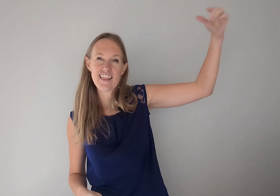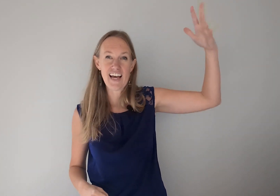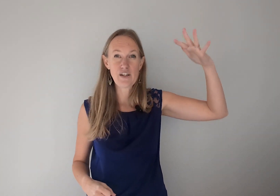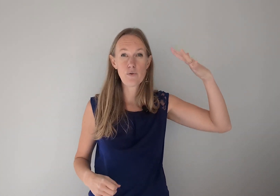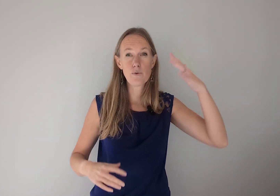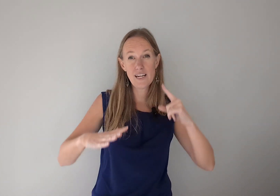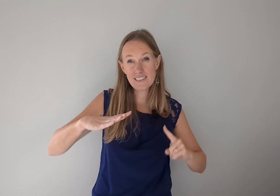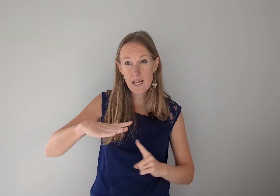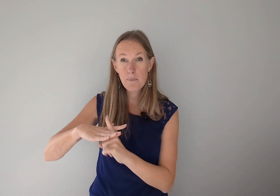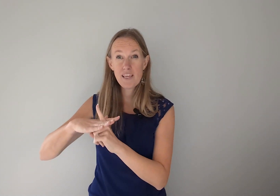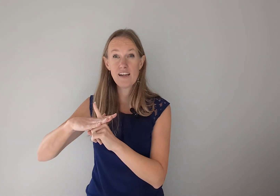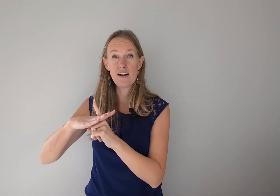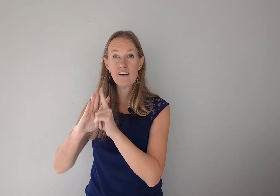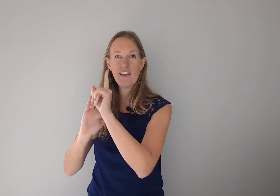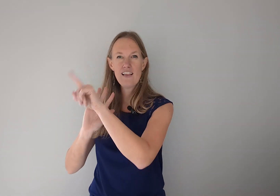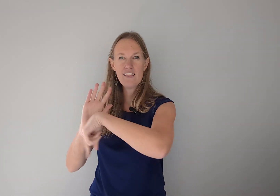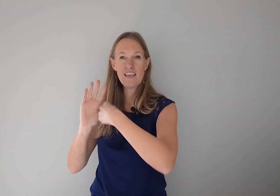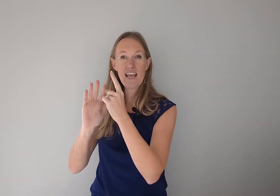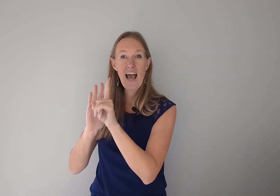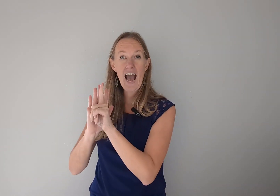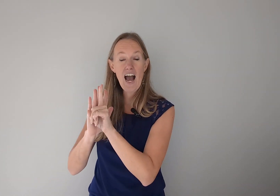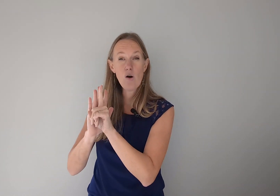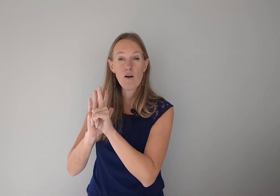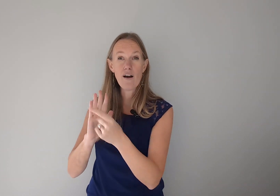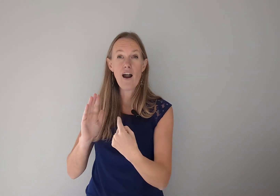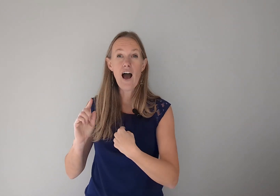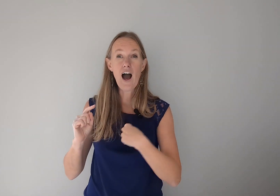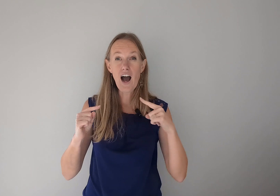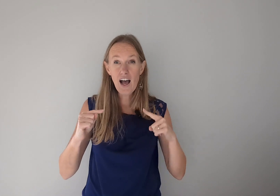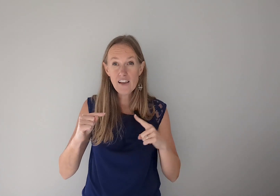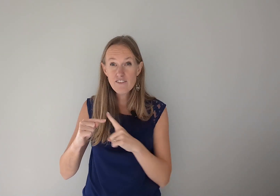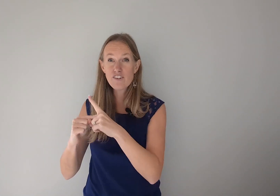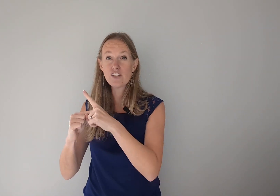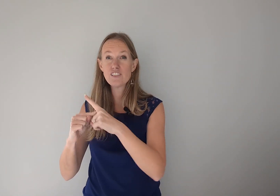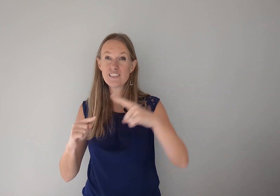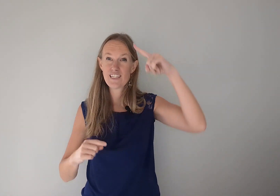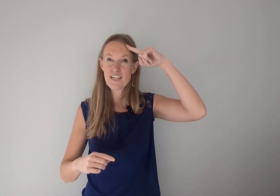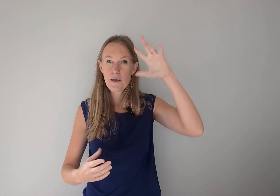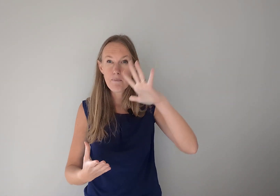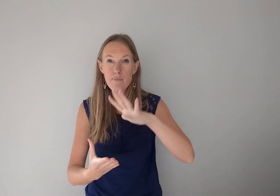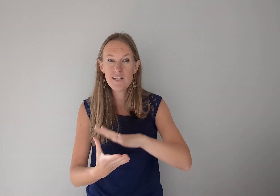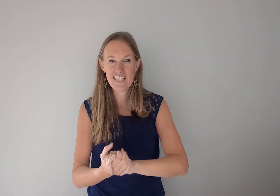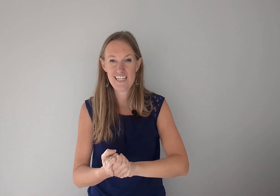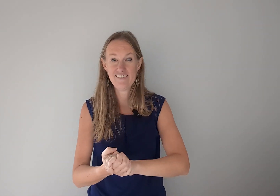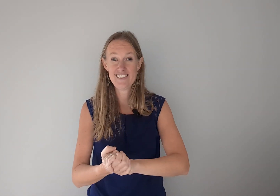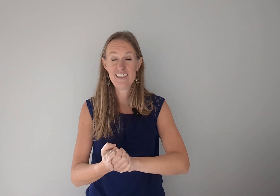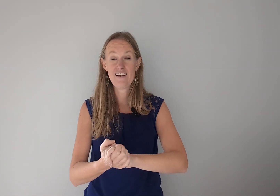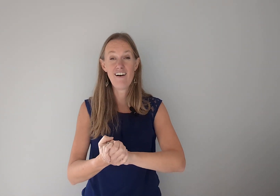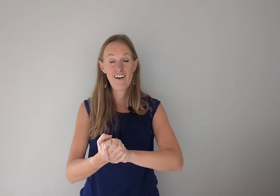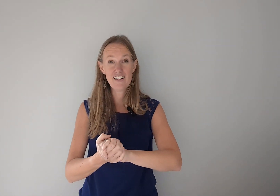that grace appear the hour I first believed. And then on to